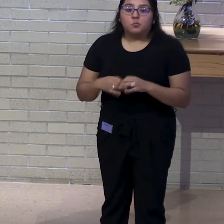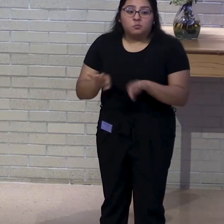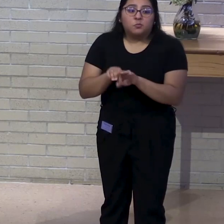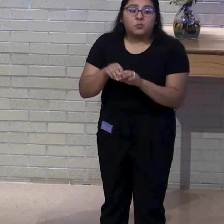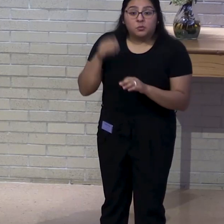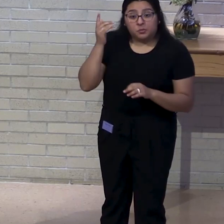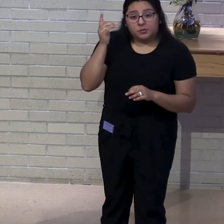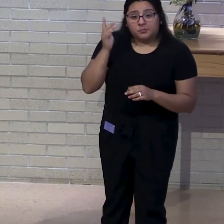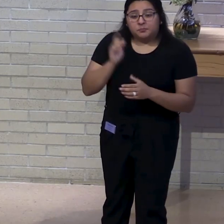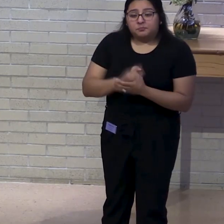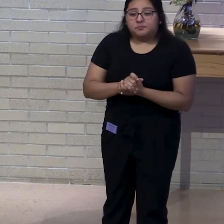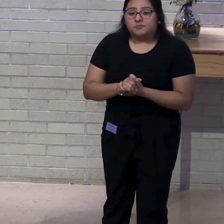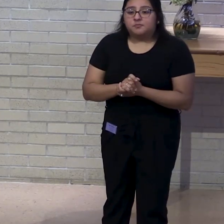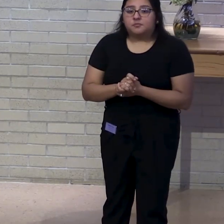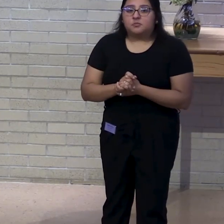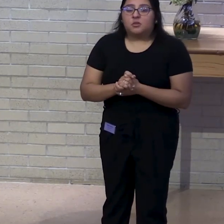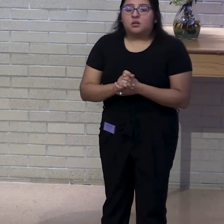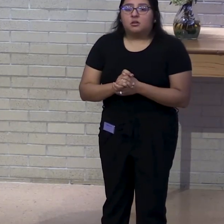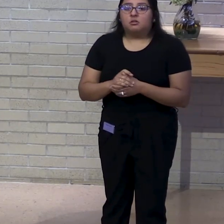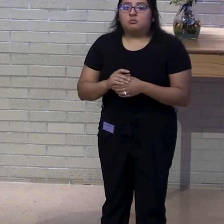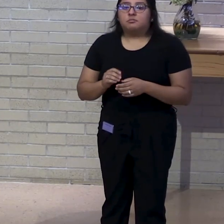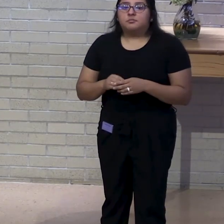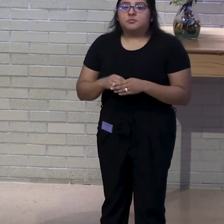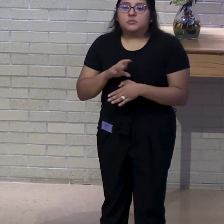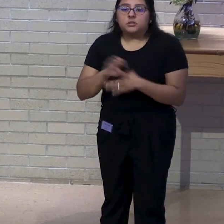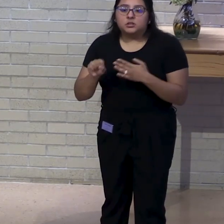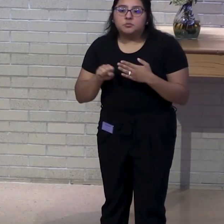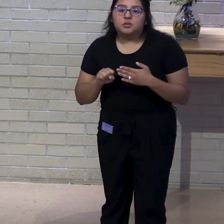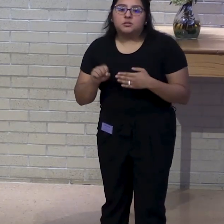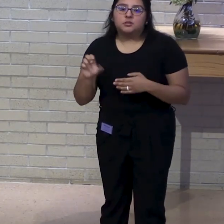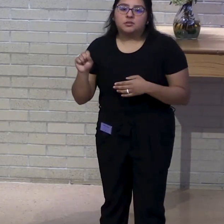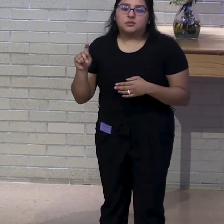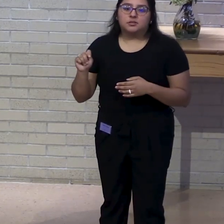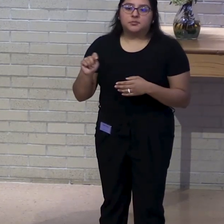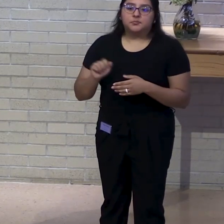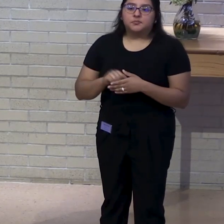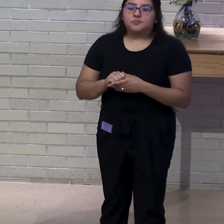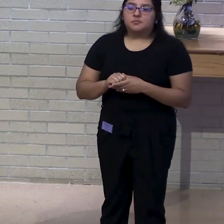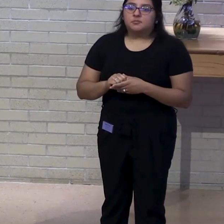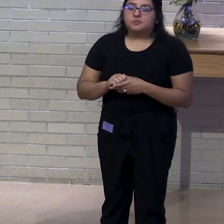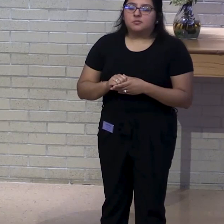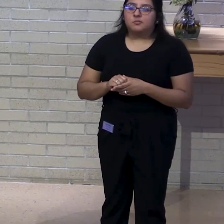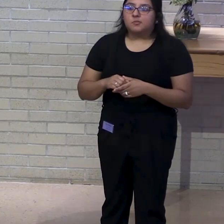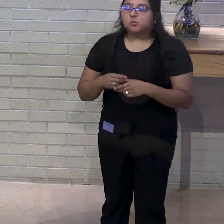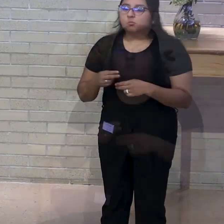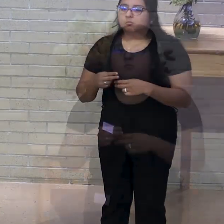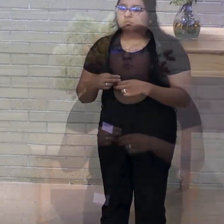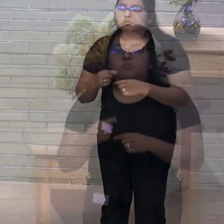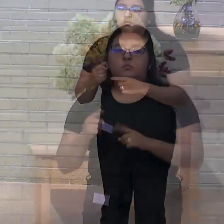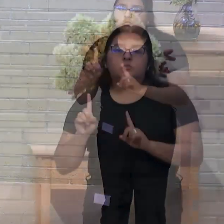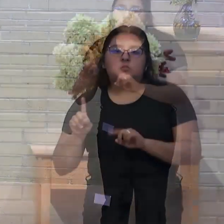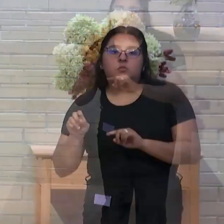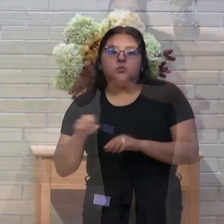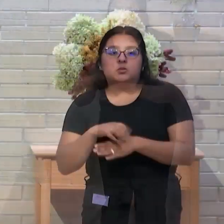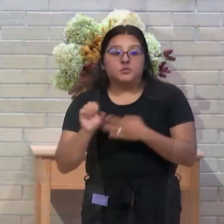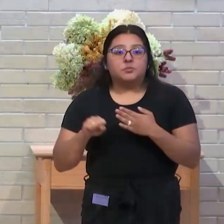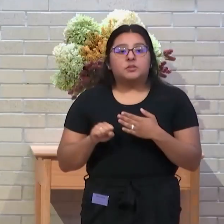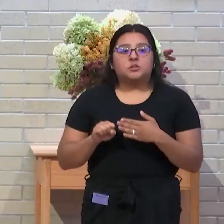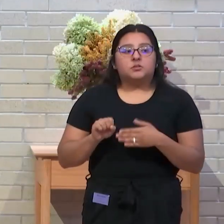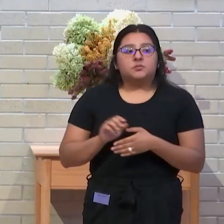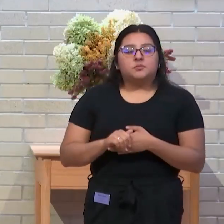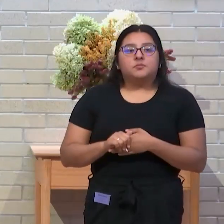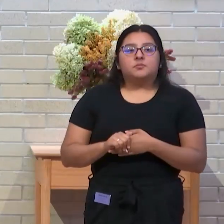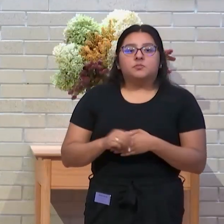Today we're going to be featuring the semester SSTs, the ones who are gone a whole semester at a time.